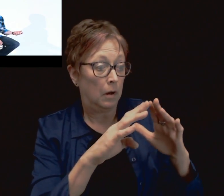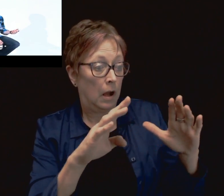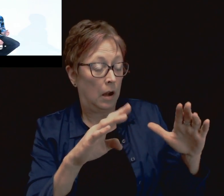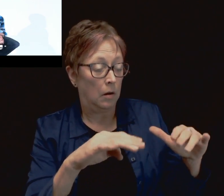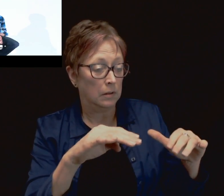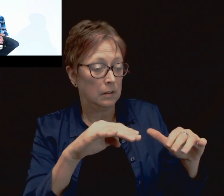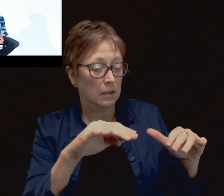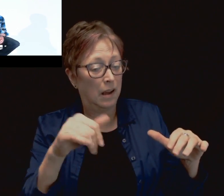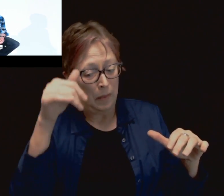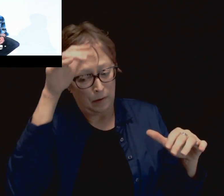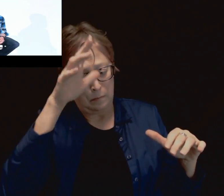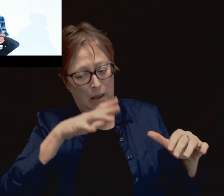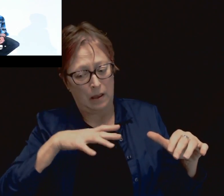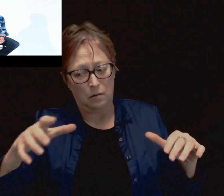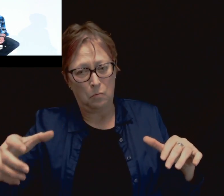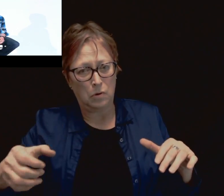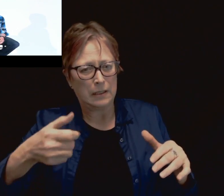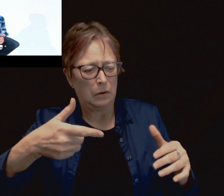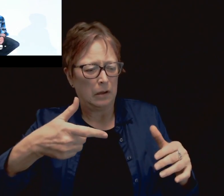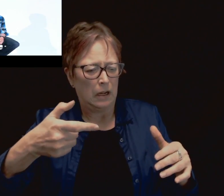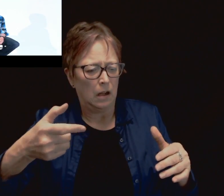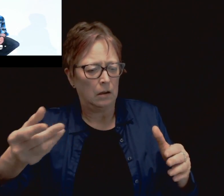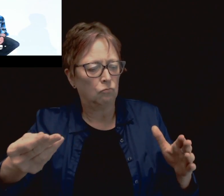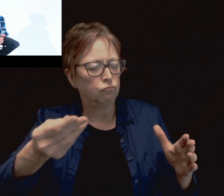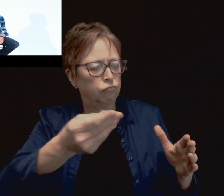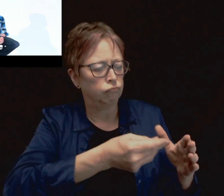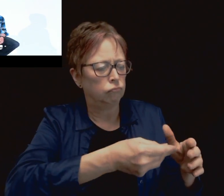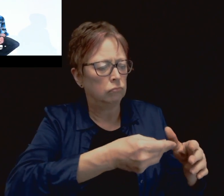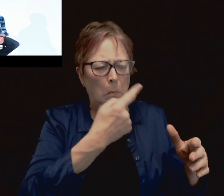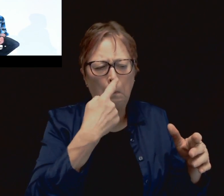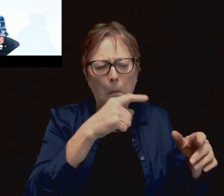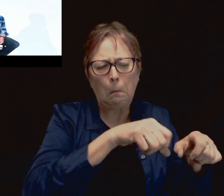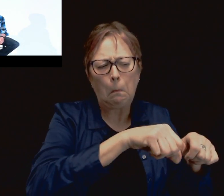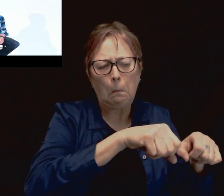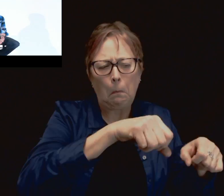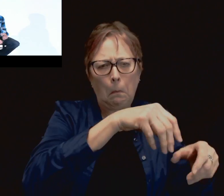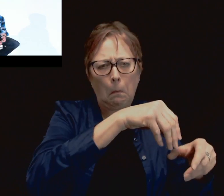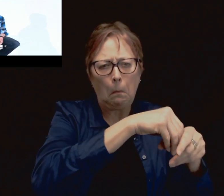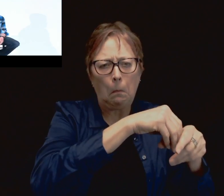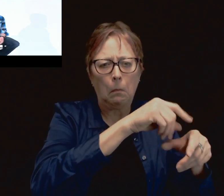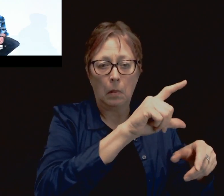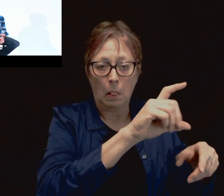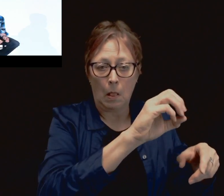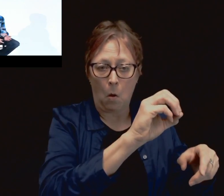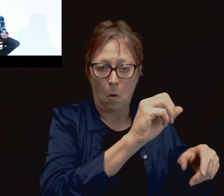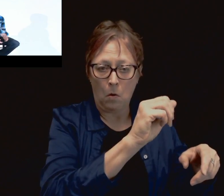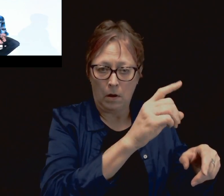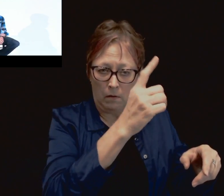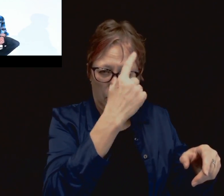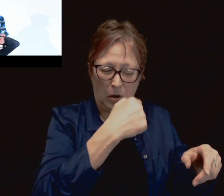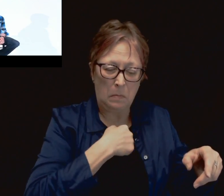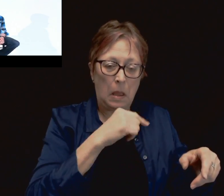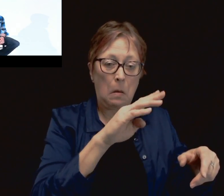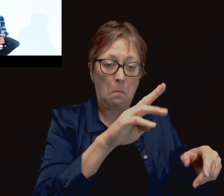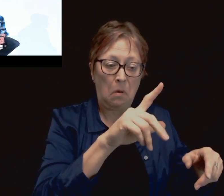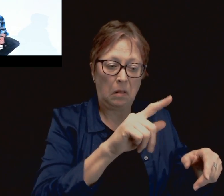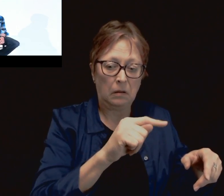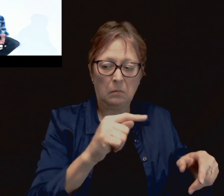he pulls out a handgun, and he asked me if I could load it for him. And not thinking much of it, I load